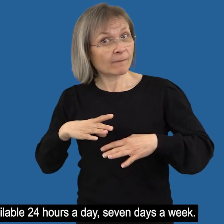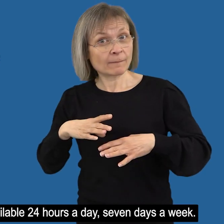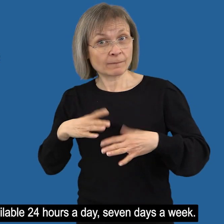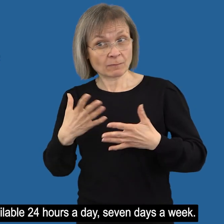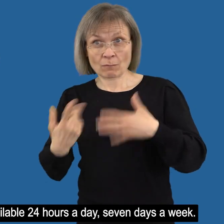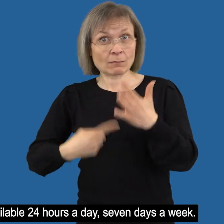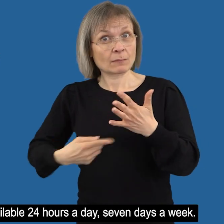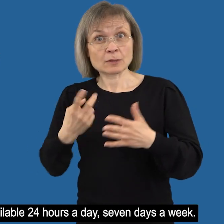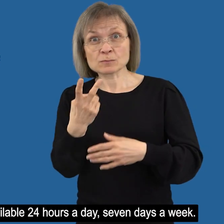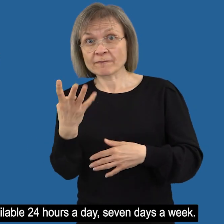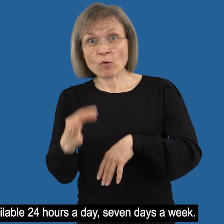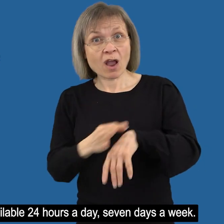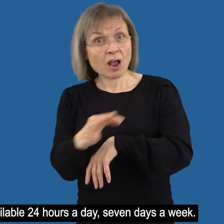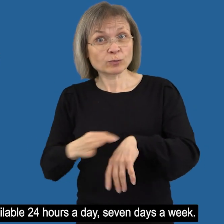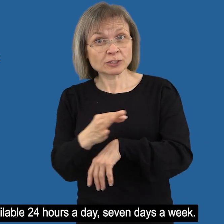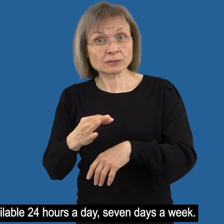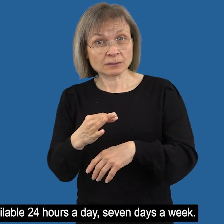is available 24 hours a day, 7 days